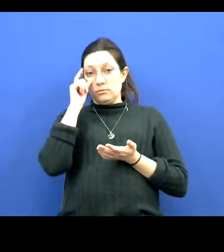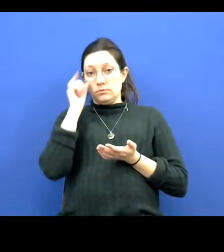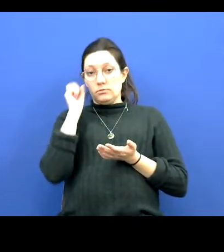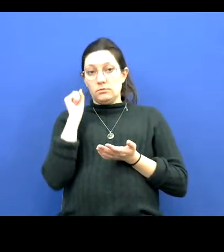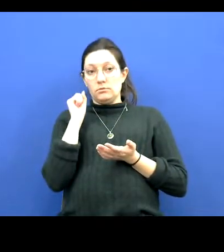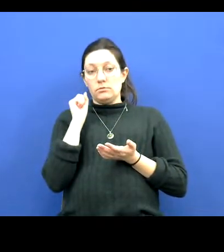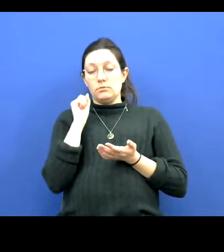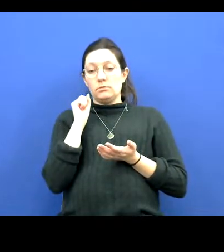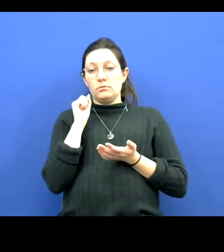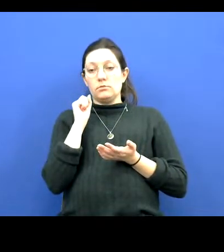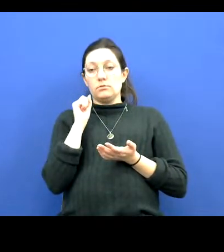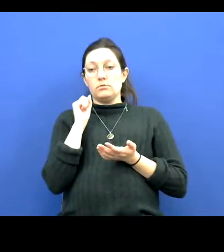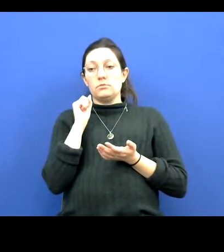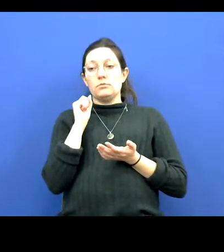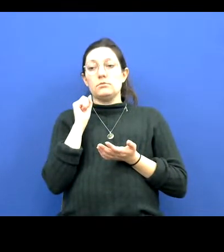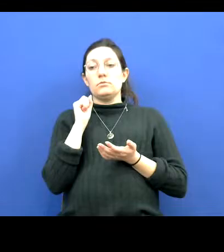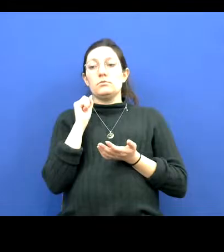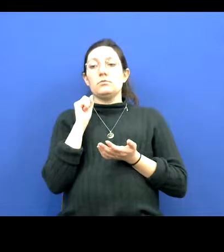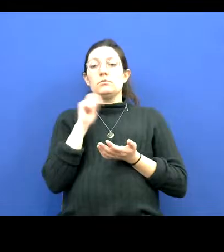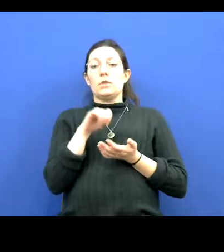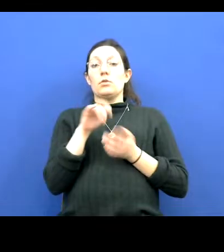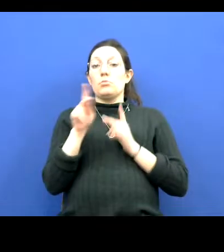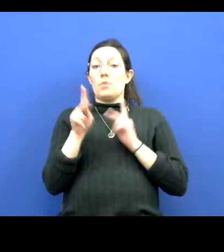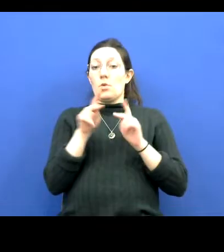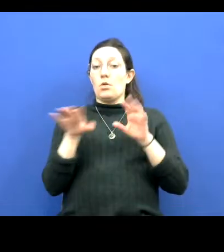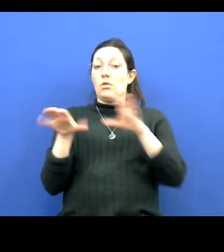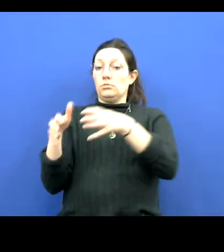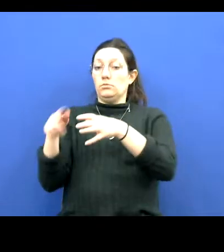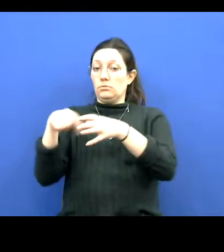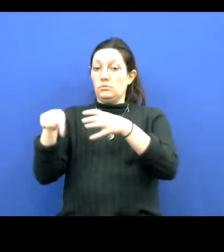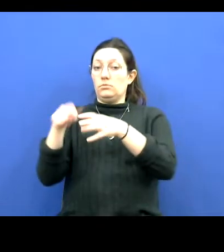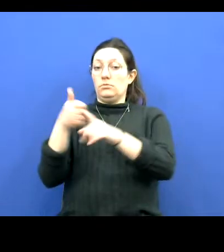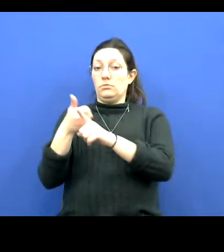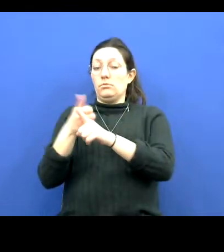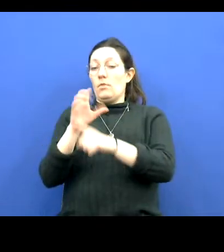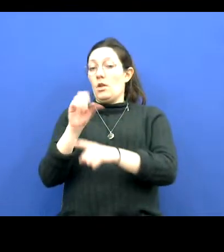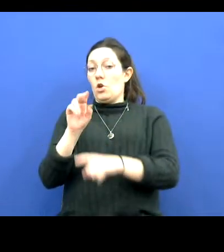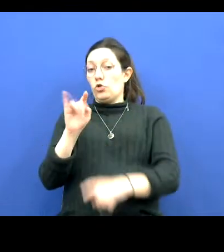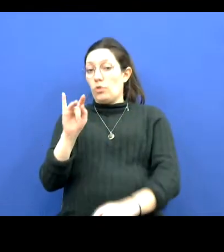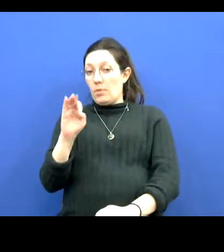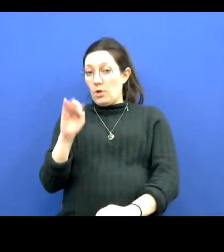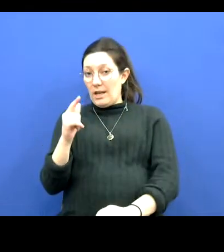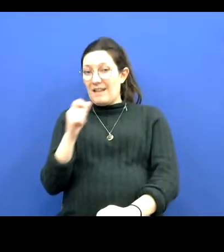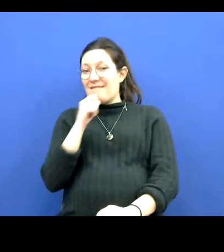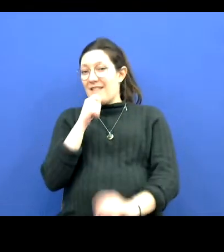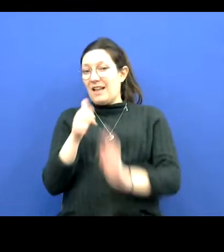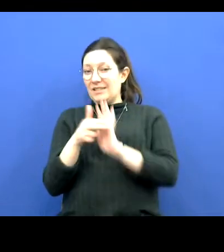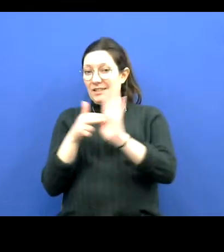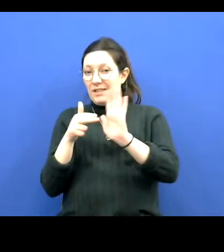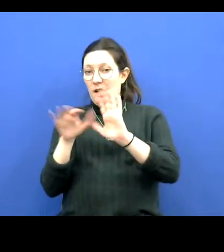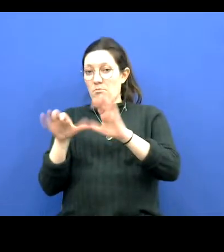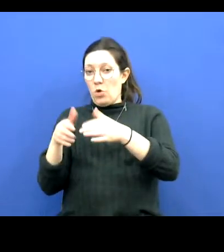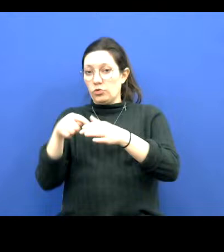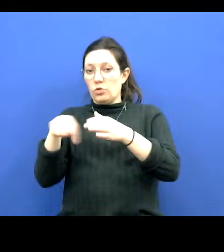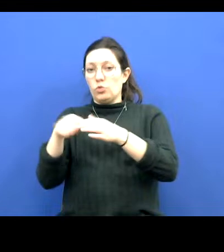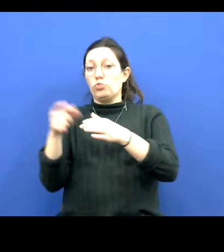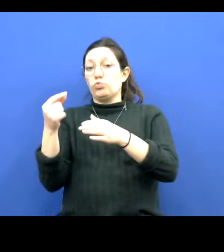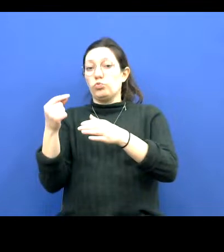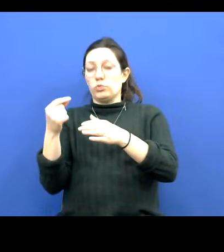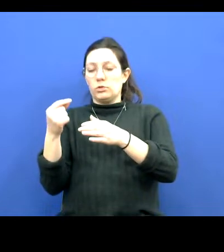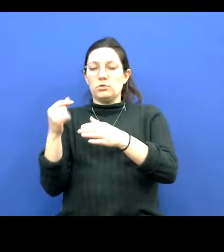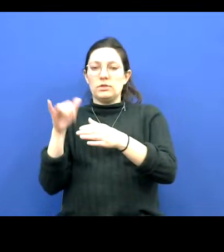non-designated parcels. One of the discussions that came out from the workshop